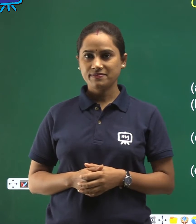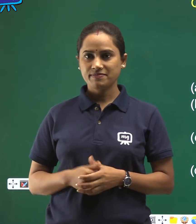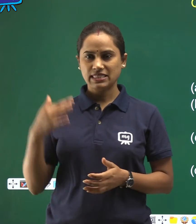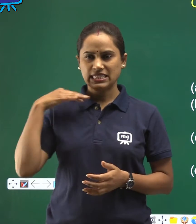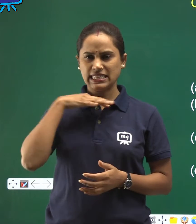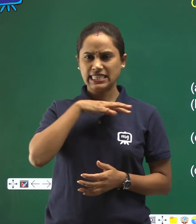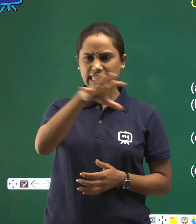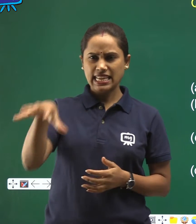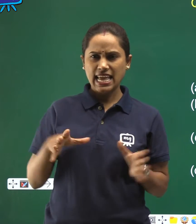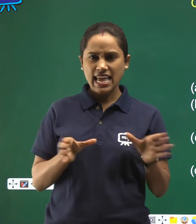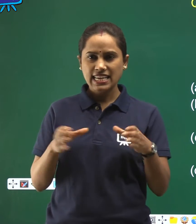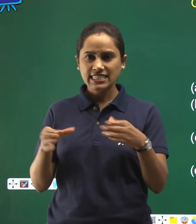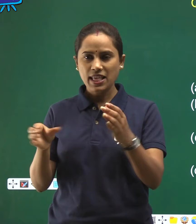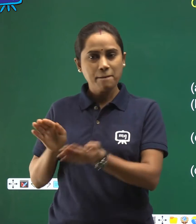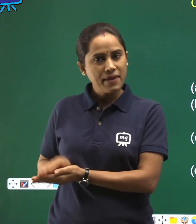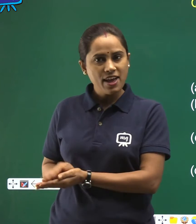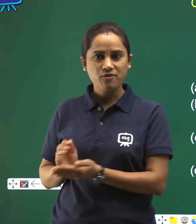slum have?